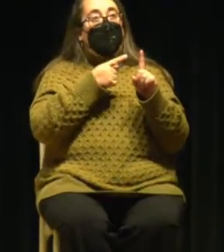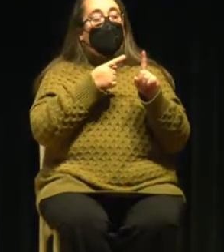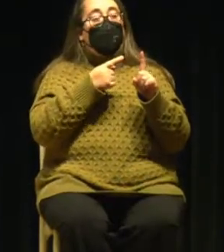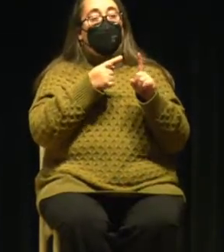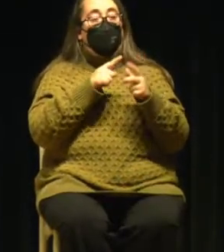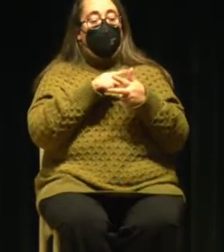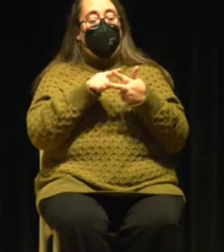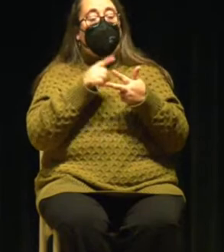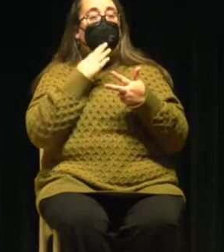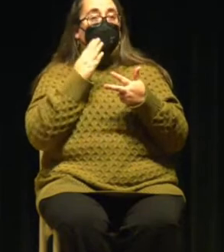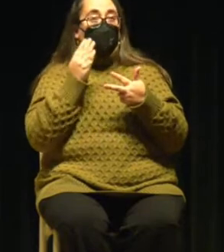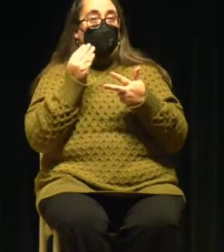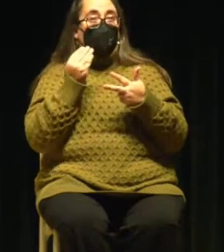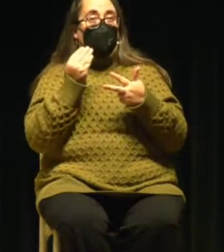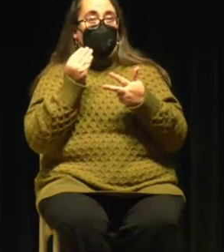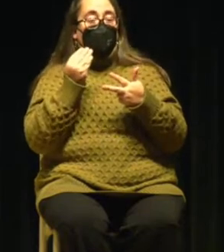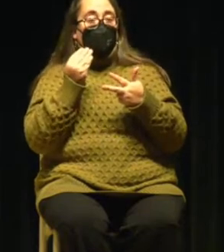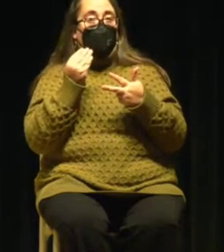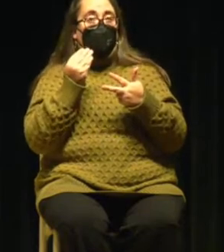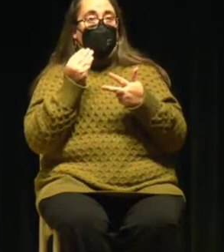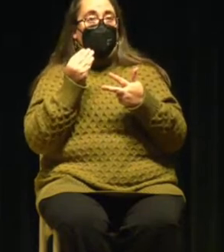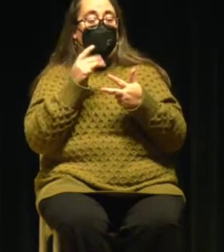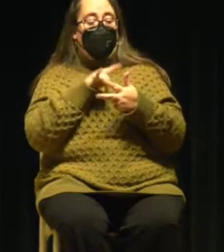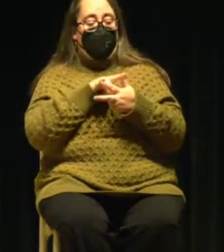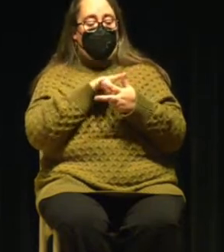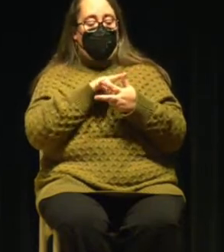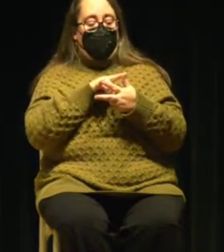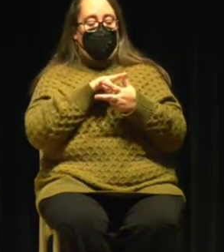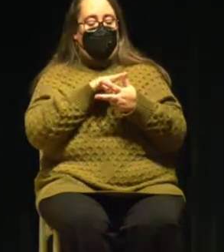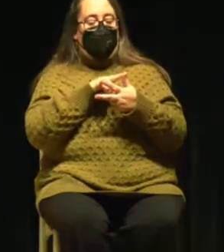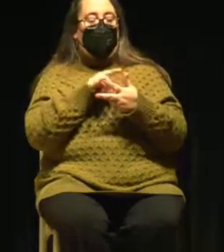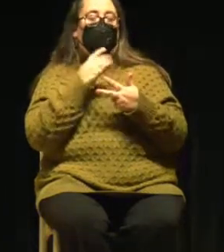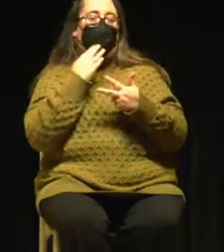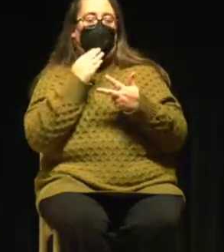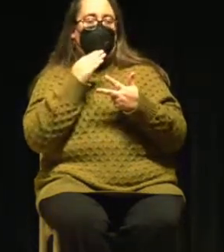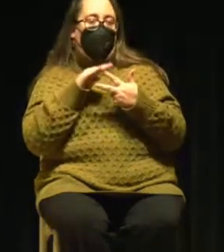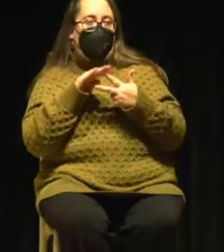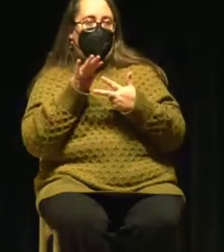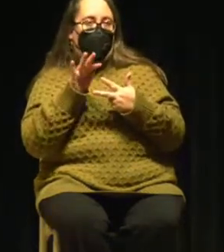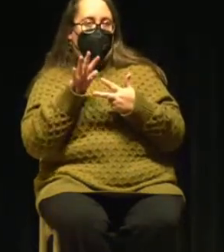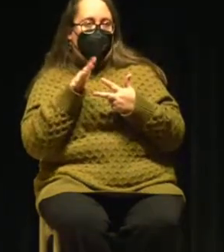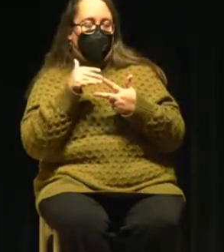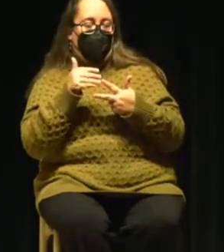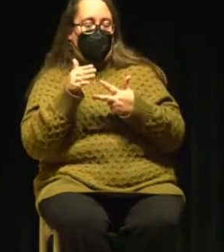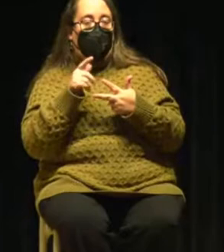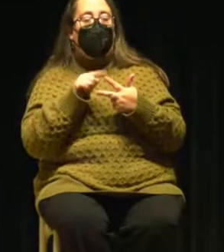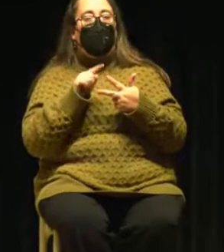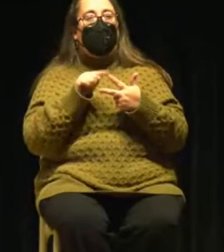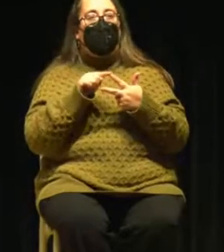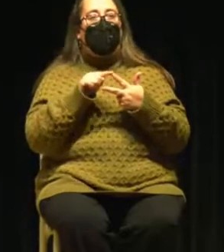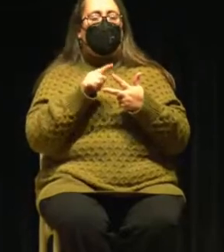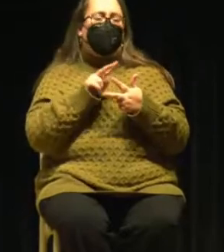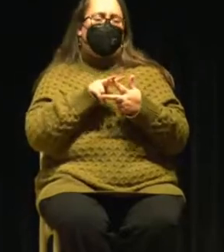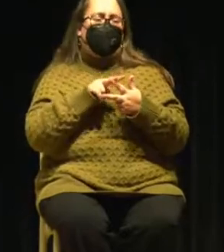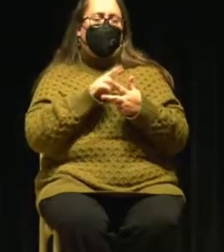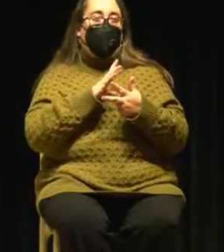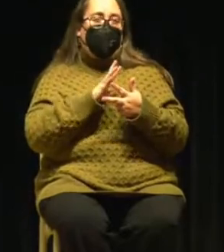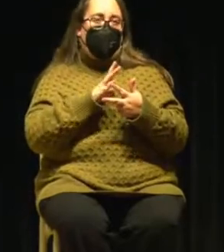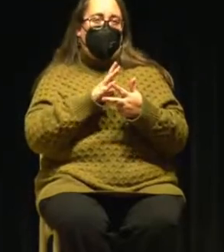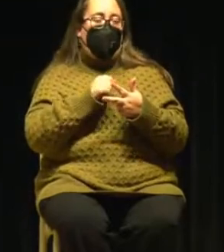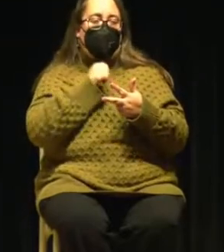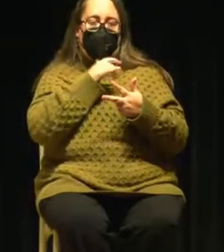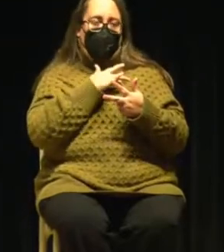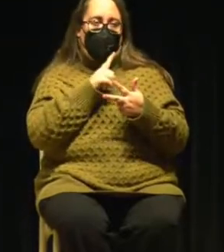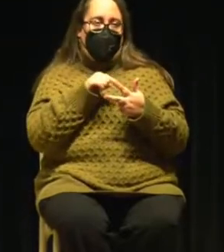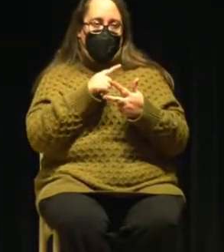14-year-old is like, you know, is she's like 14 going on 45 anyway. So, you know, she's like, they'll be fine, you know, and I'm not going to